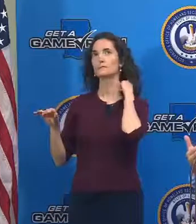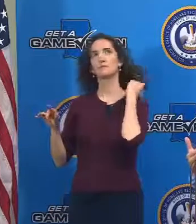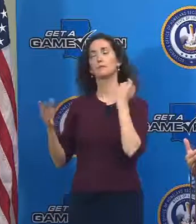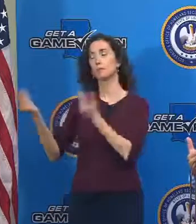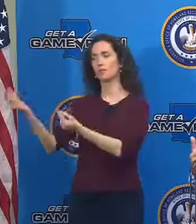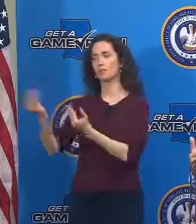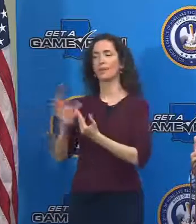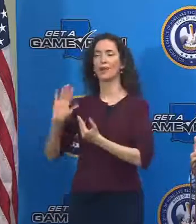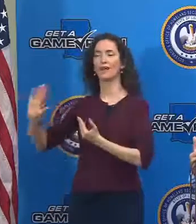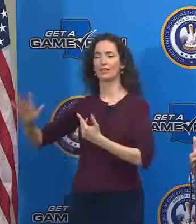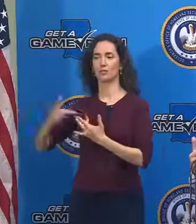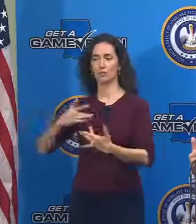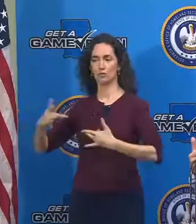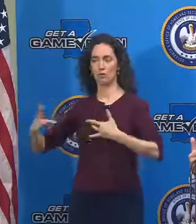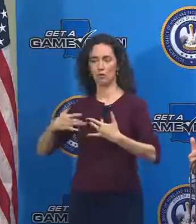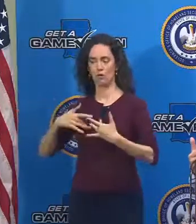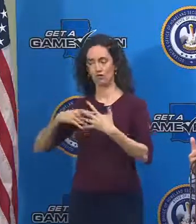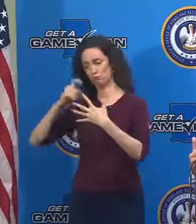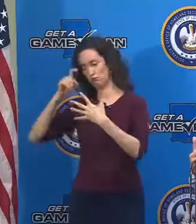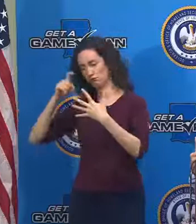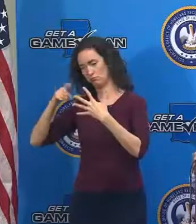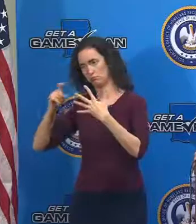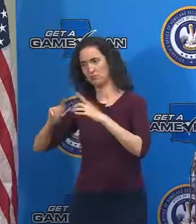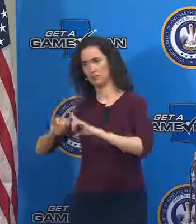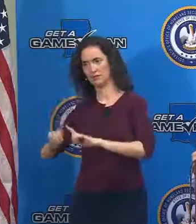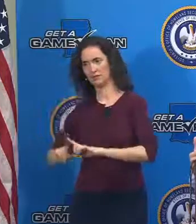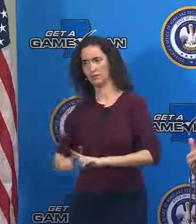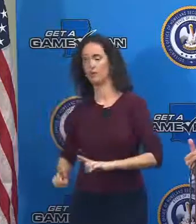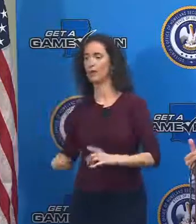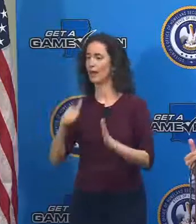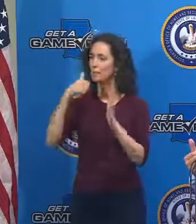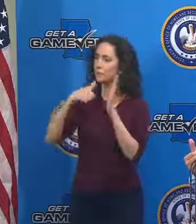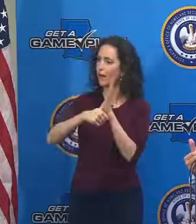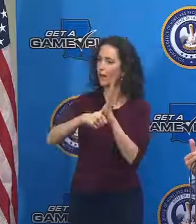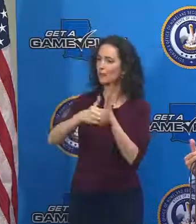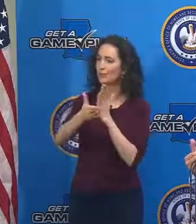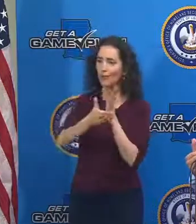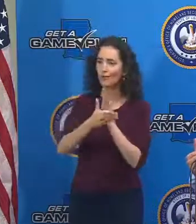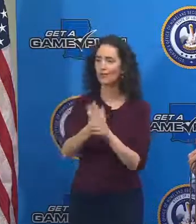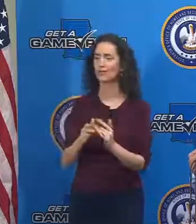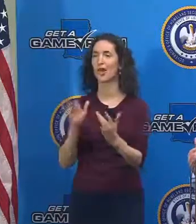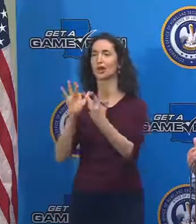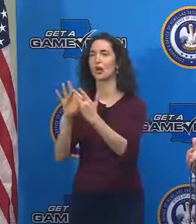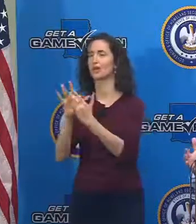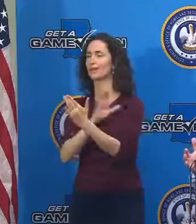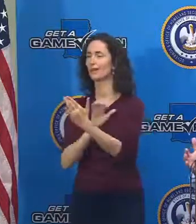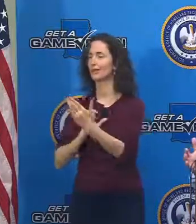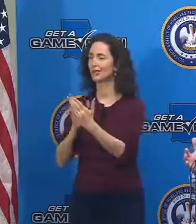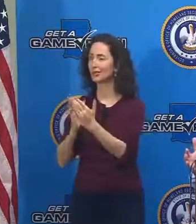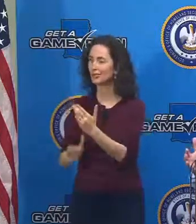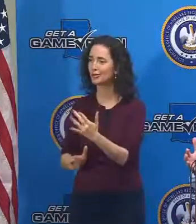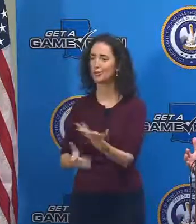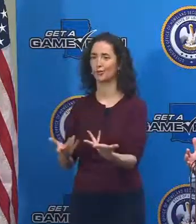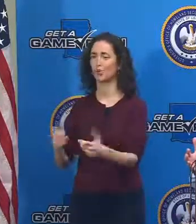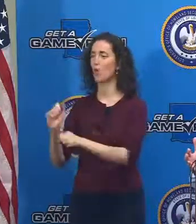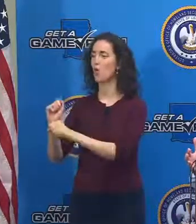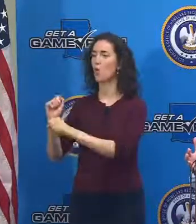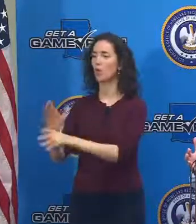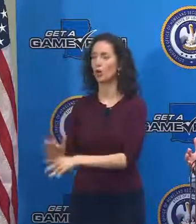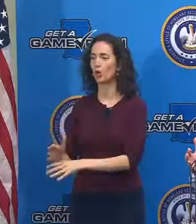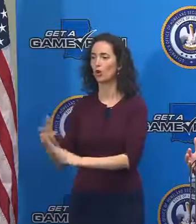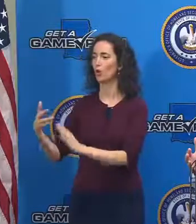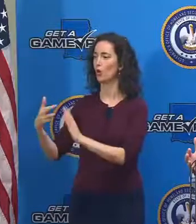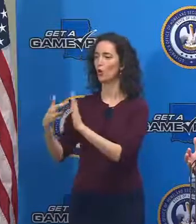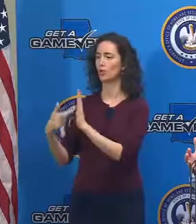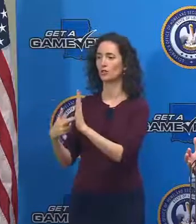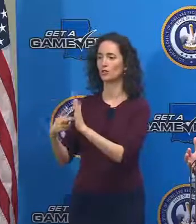expressing his concerns about a number of things, ranging from the Postal Service to contacting commissioners to employees of